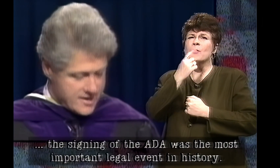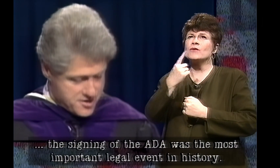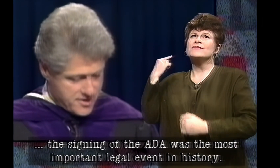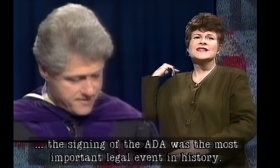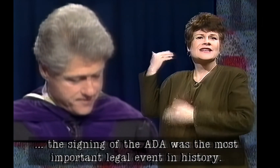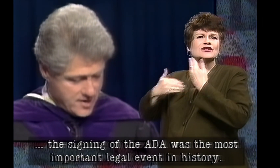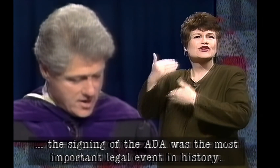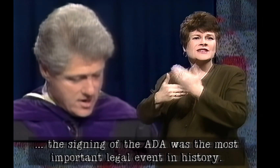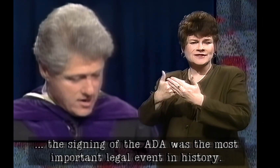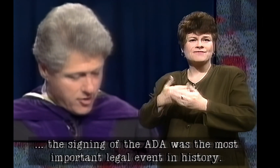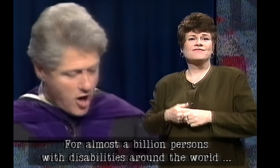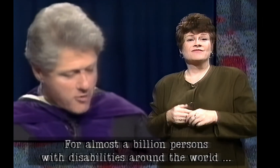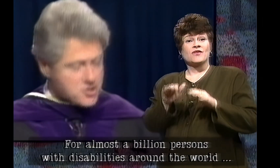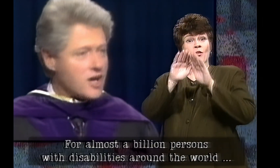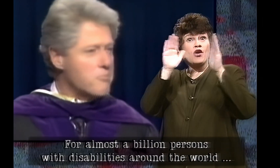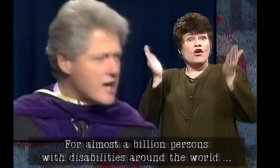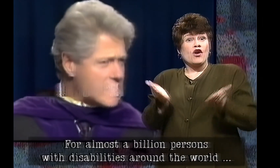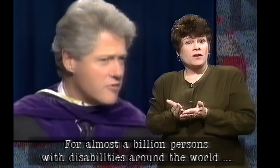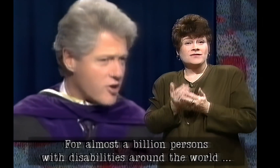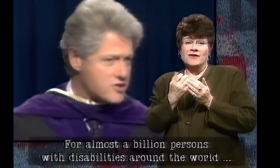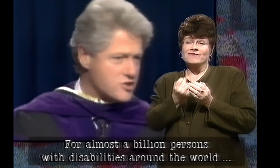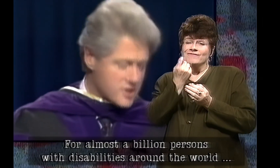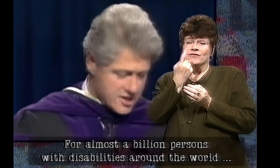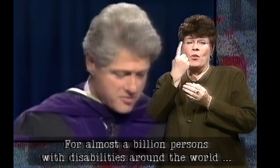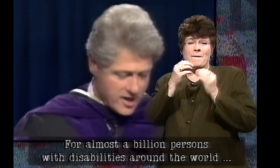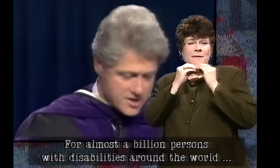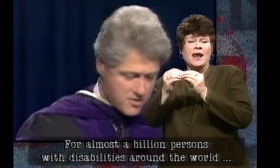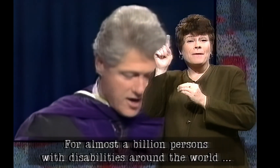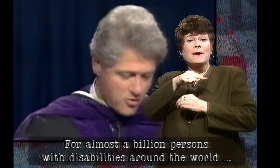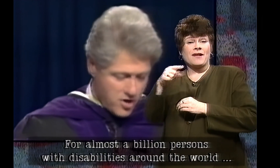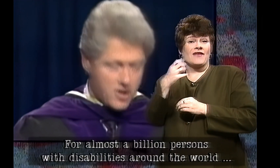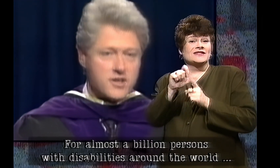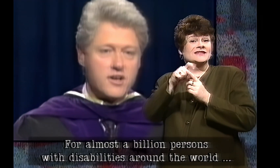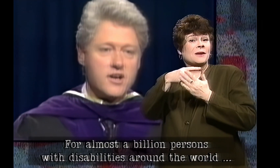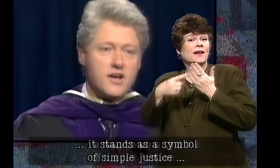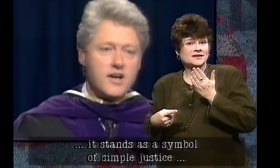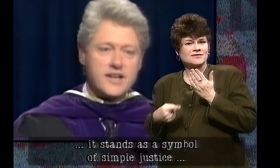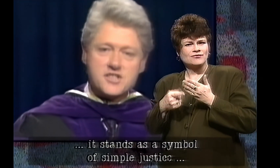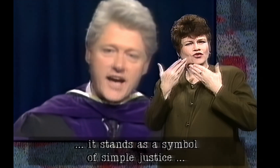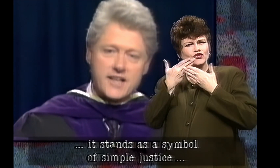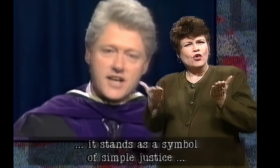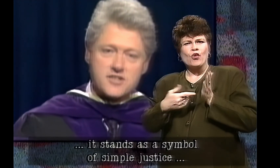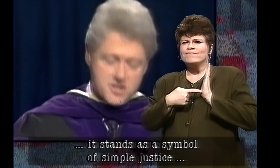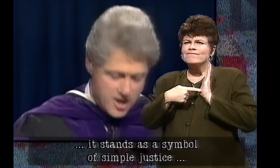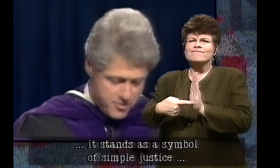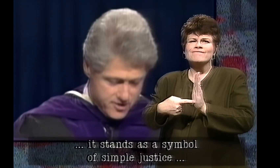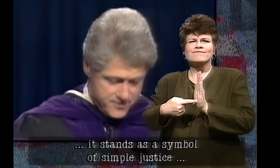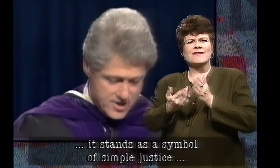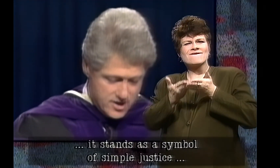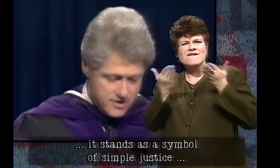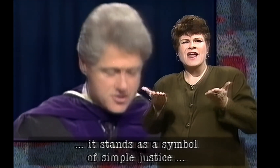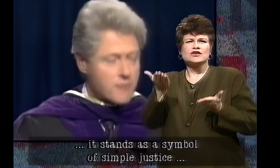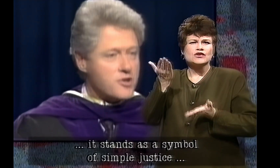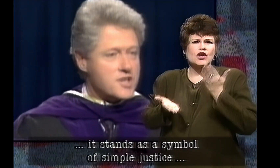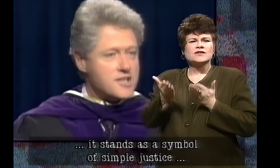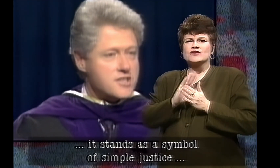in history. For almost a billion persons with disabilities around the world, it stands as a symbol